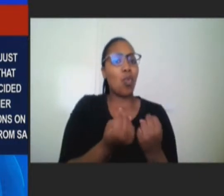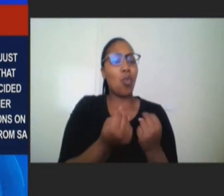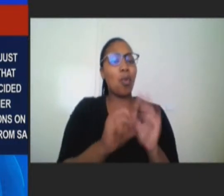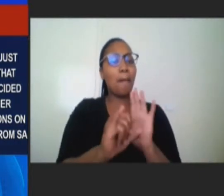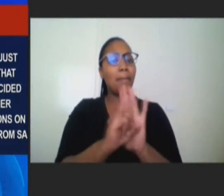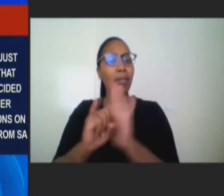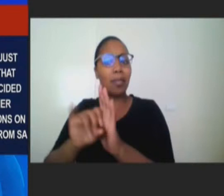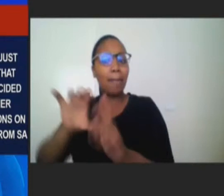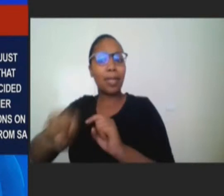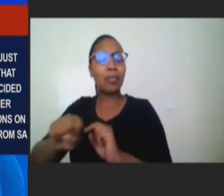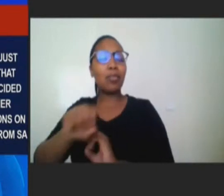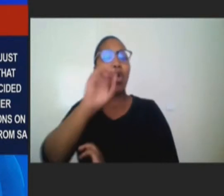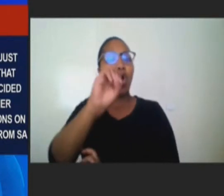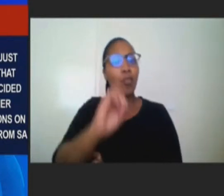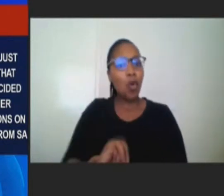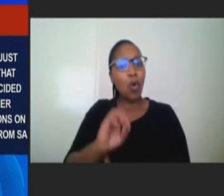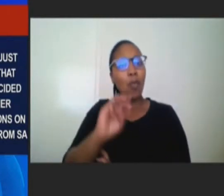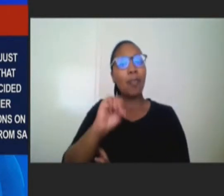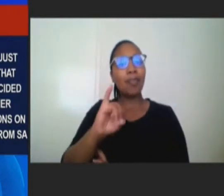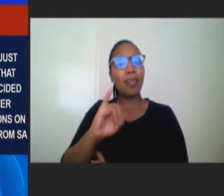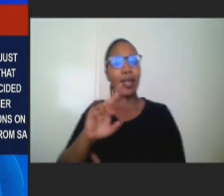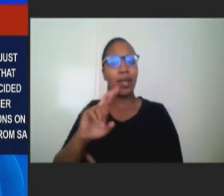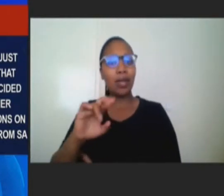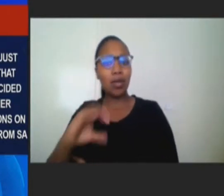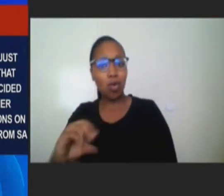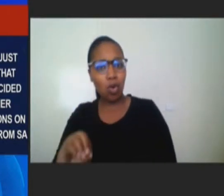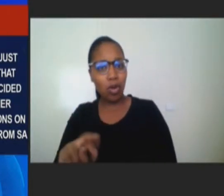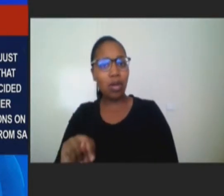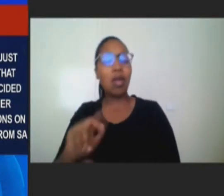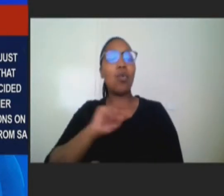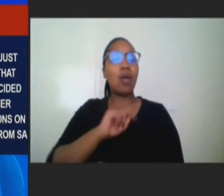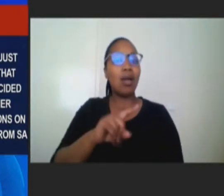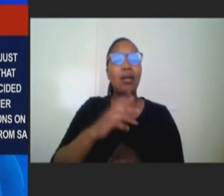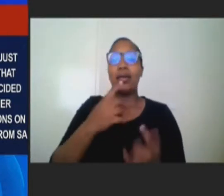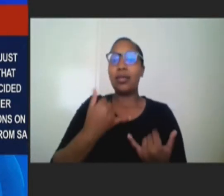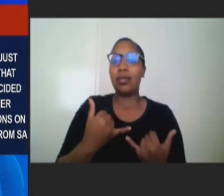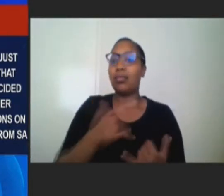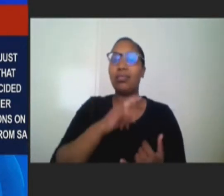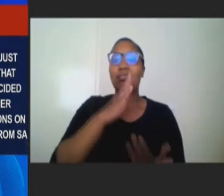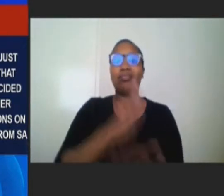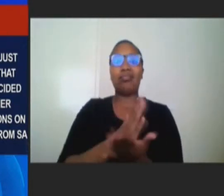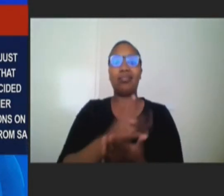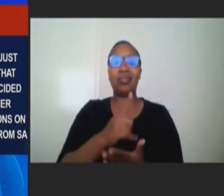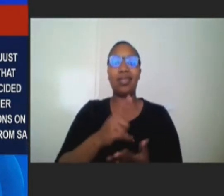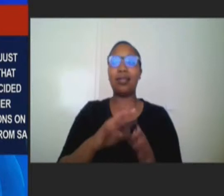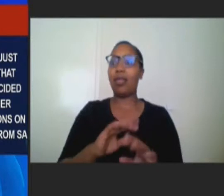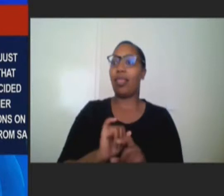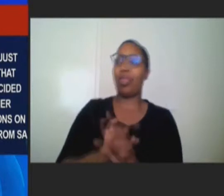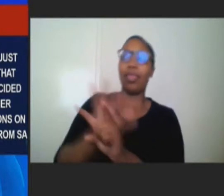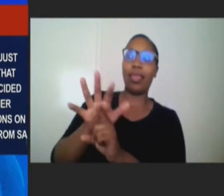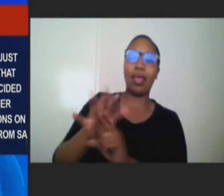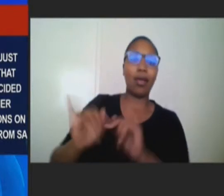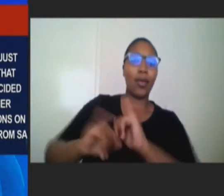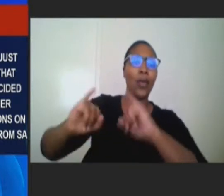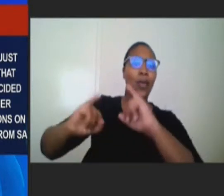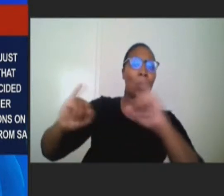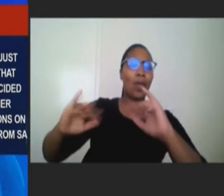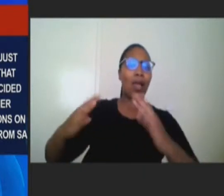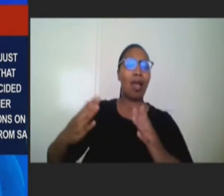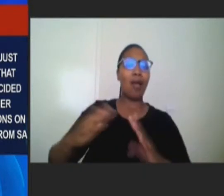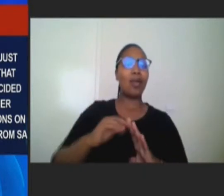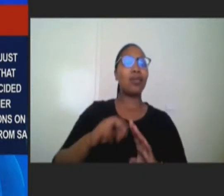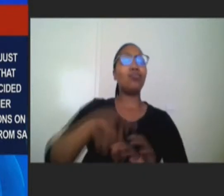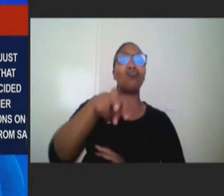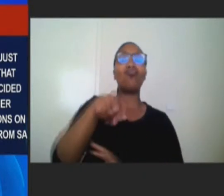not determined how transmissible or severe this variant was and the cause of the travel bans. You want to